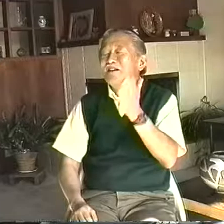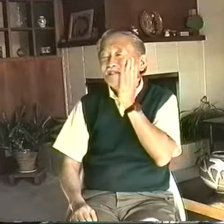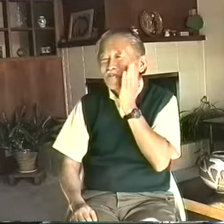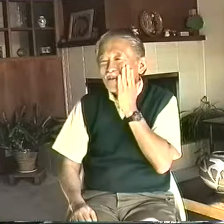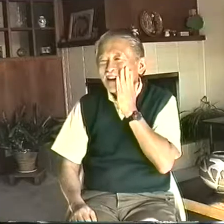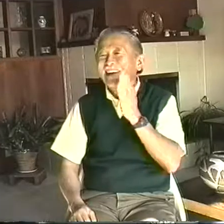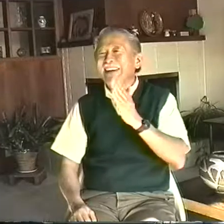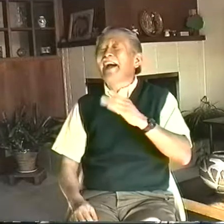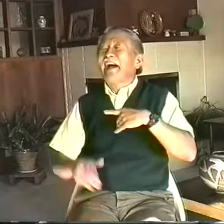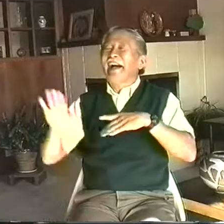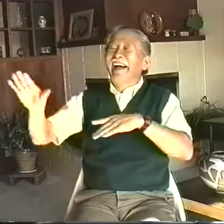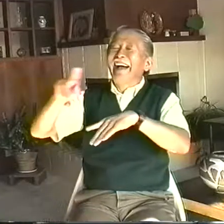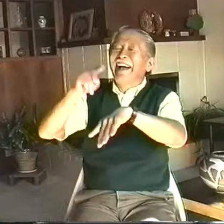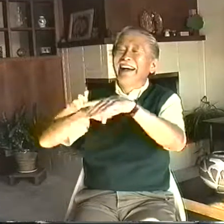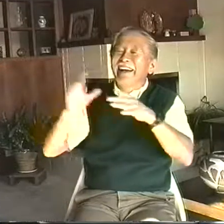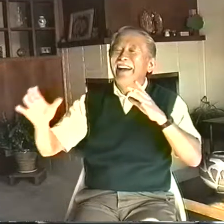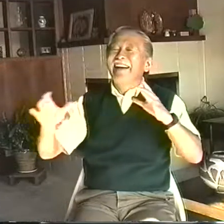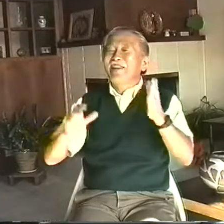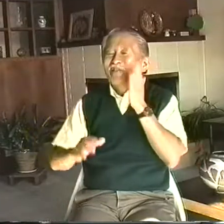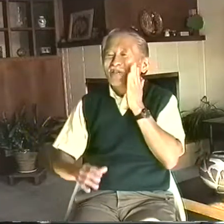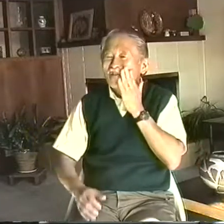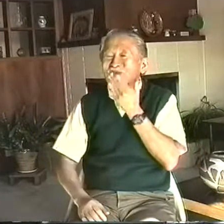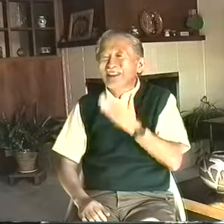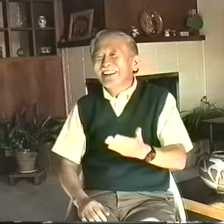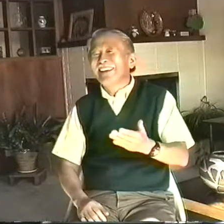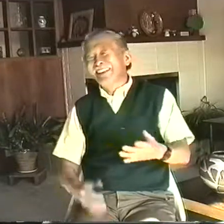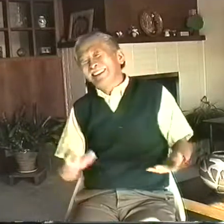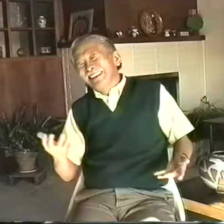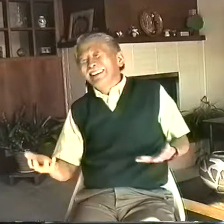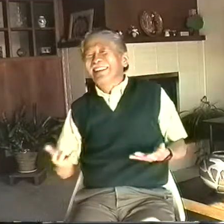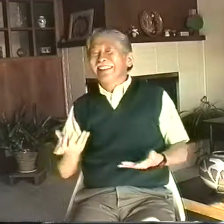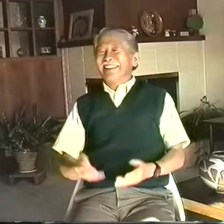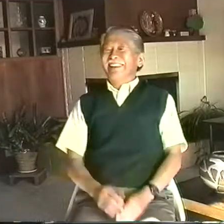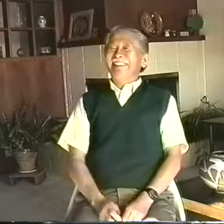If we want to say that something was good, we would pat ourselves on the cheek.